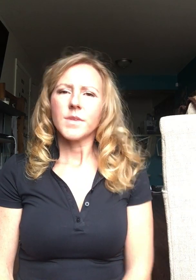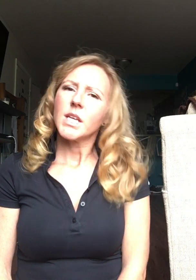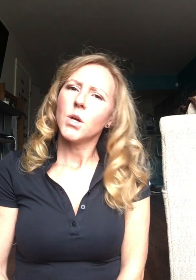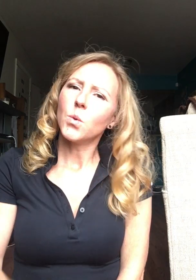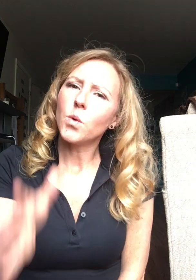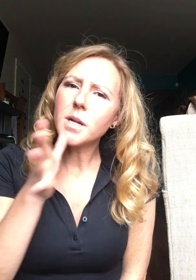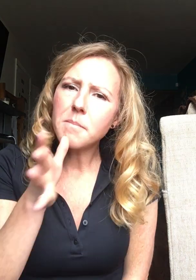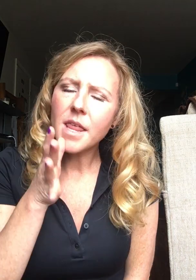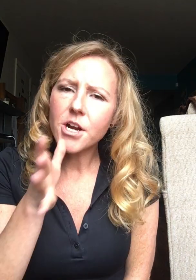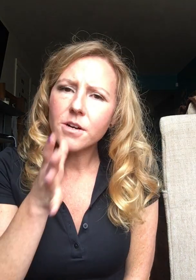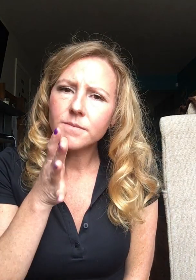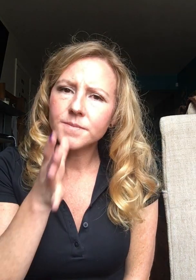Would a mother